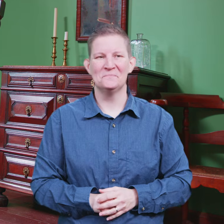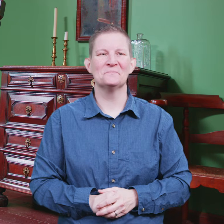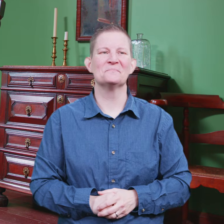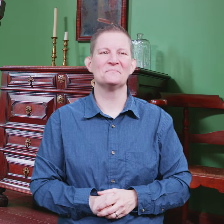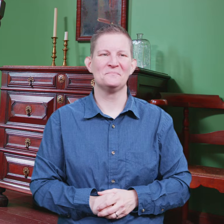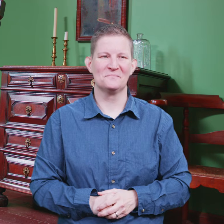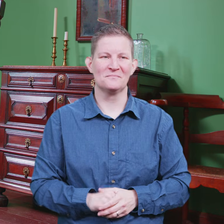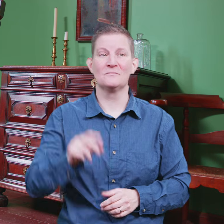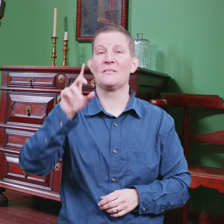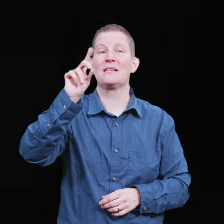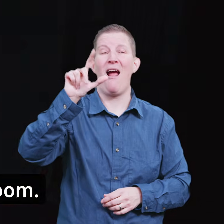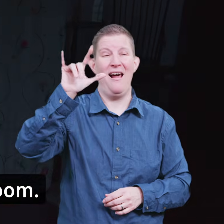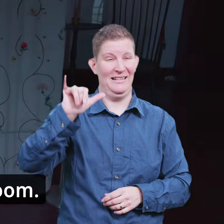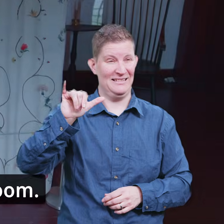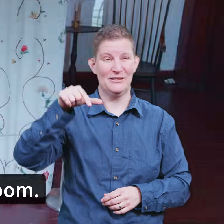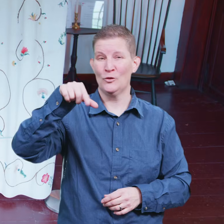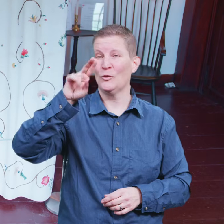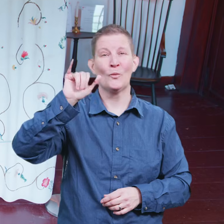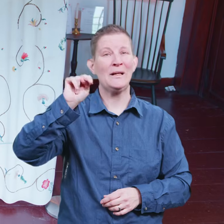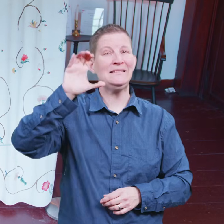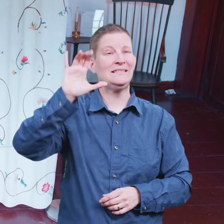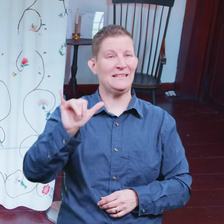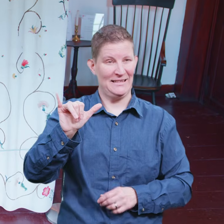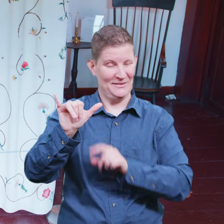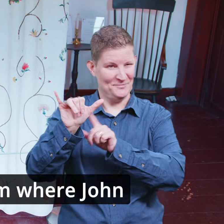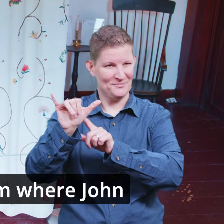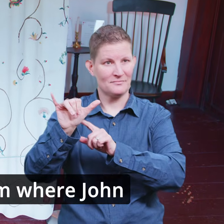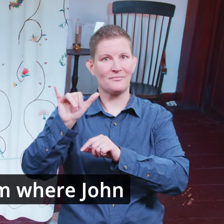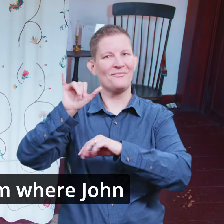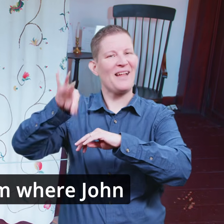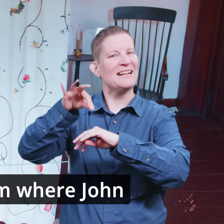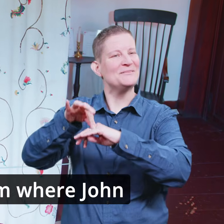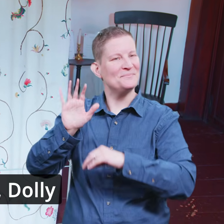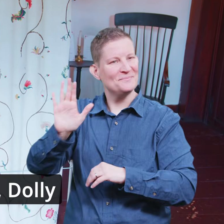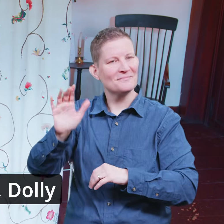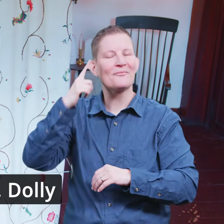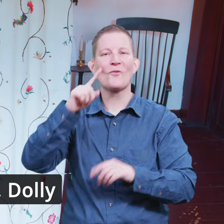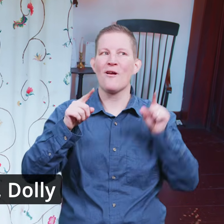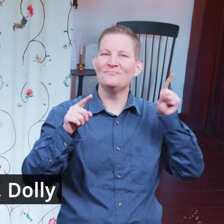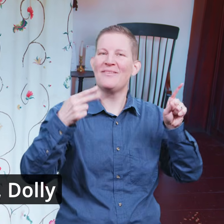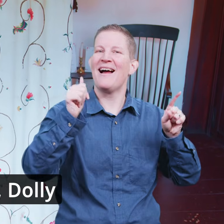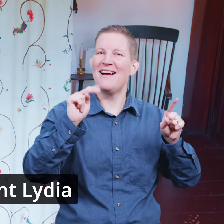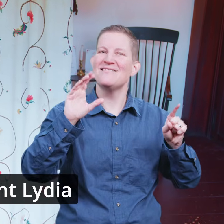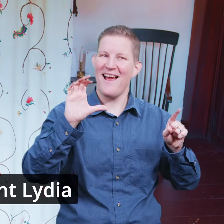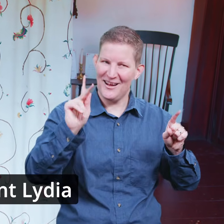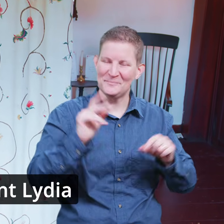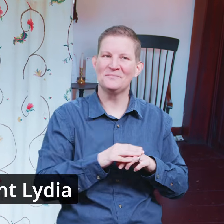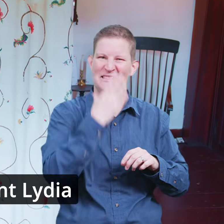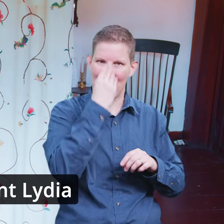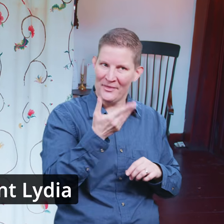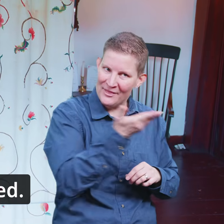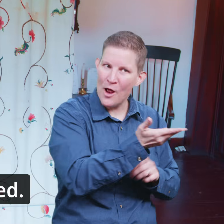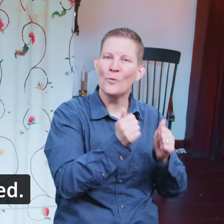away. Dolly Quincy Room. This is the main bedroom where John Hancock's fiancée, Dolly Quincy, and